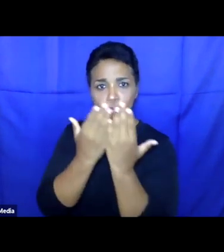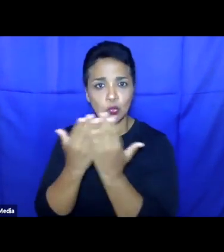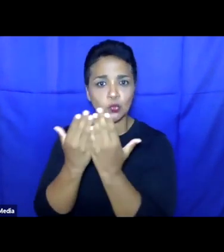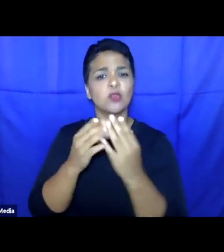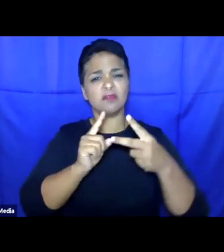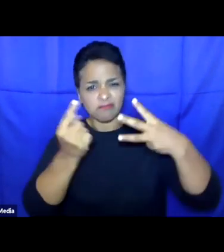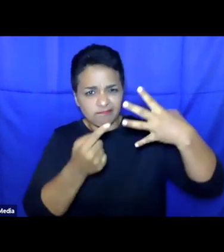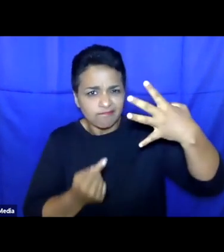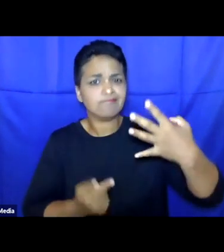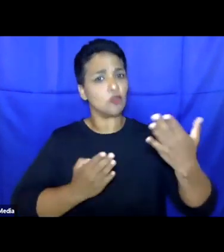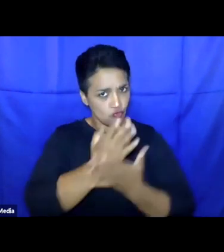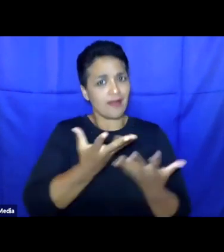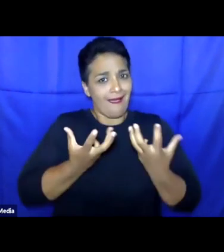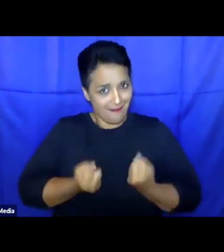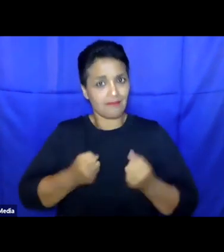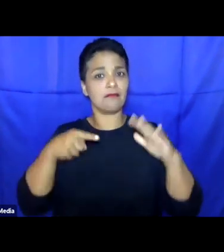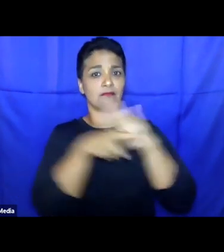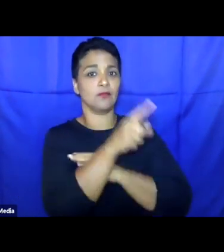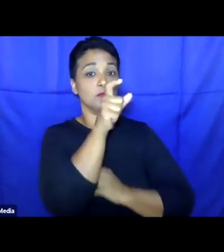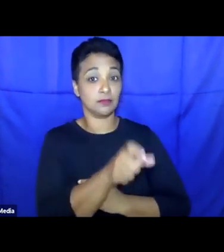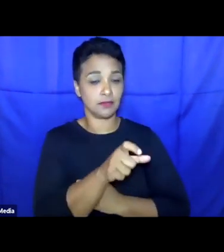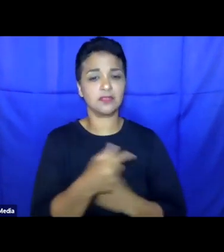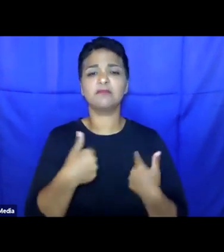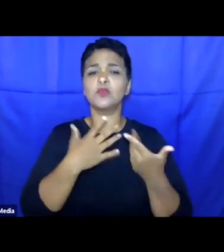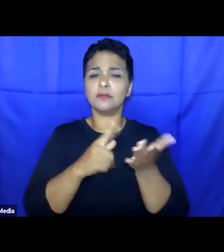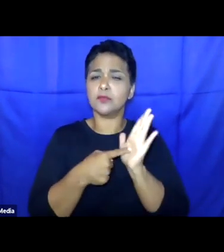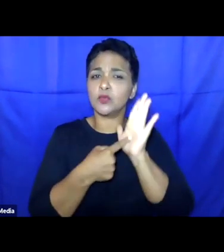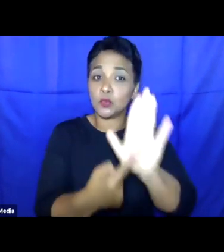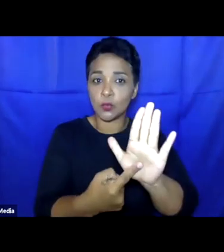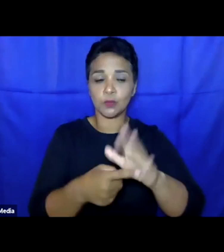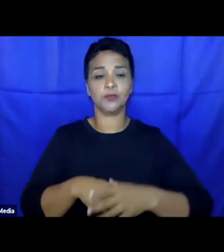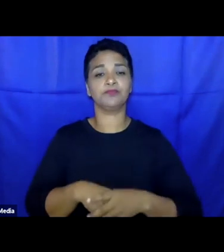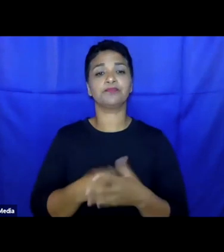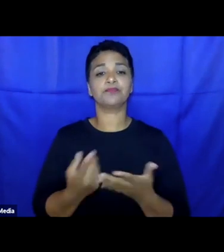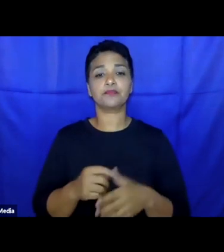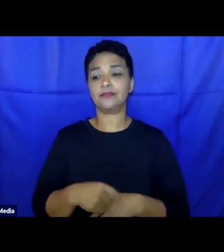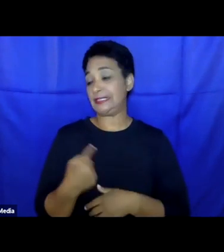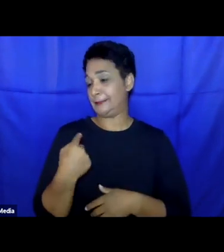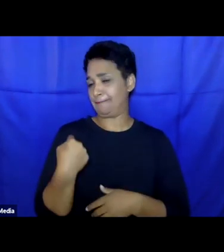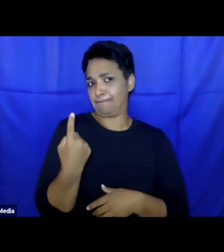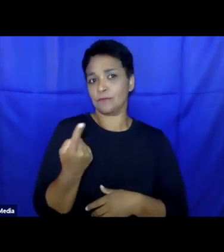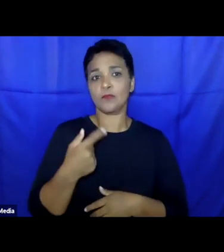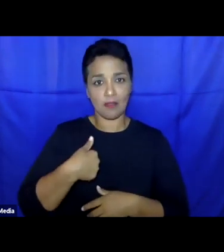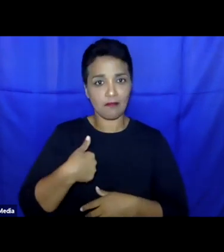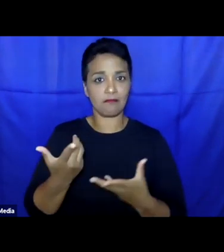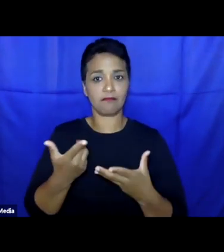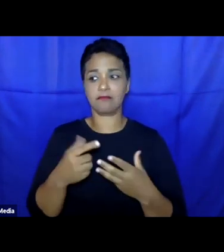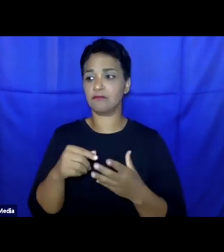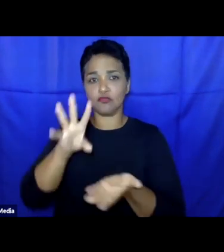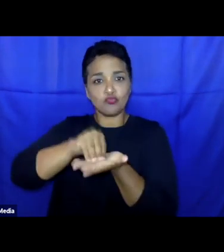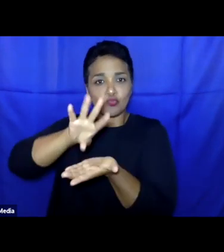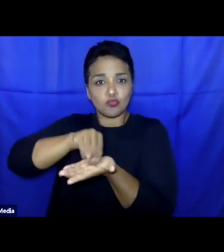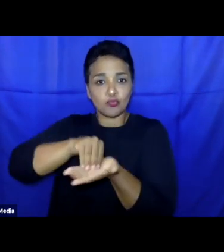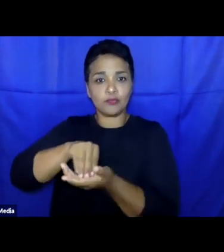as a refugee. To illustrate my points by example, let me refer to the latest communication on public record from the UN